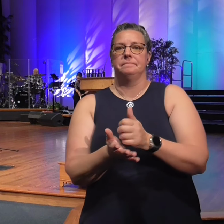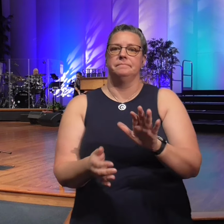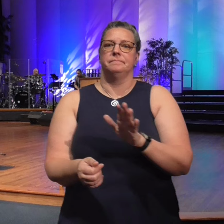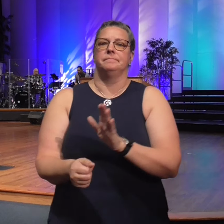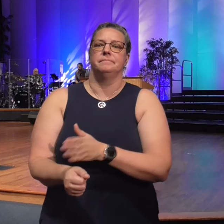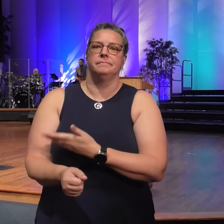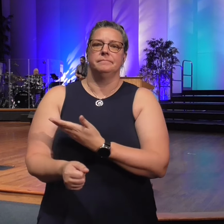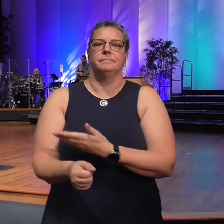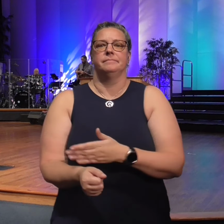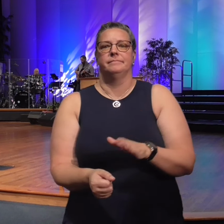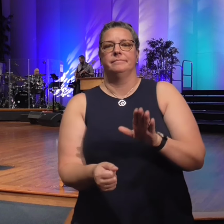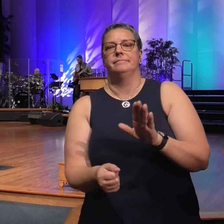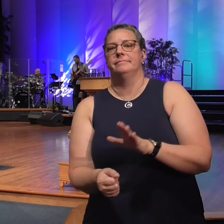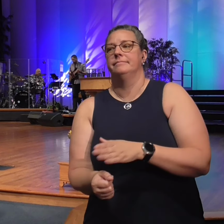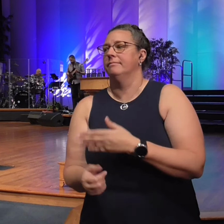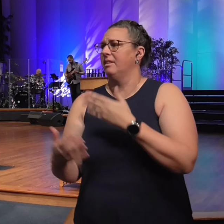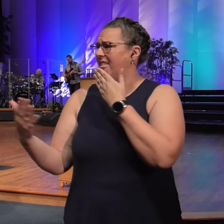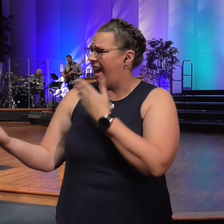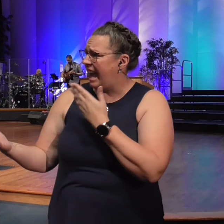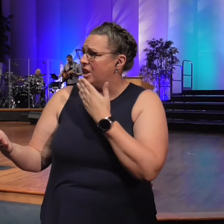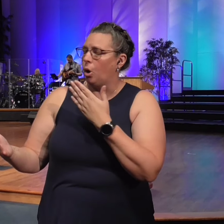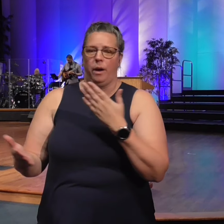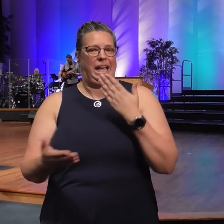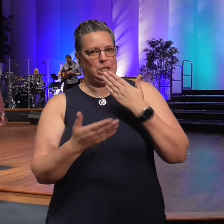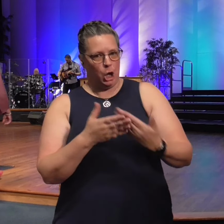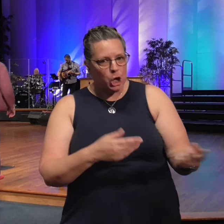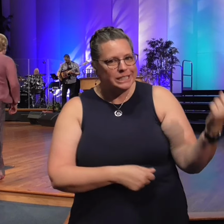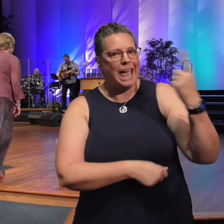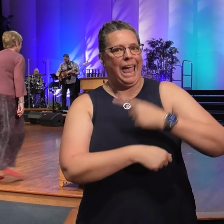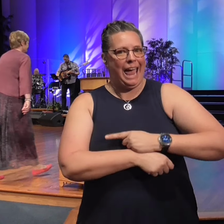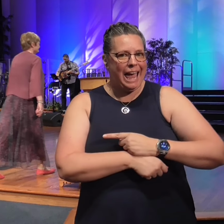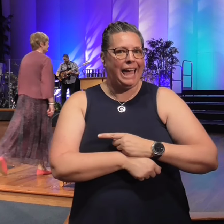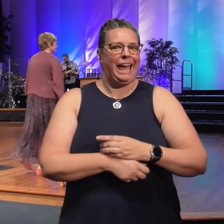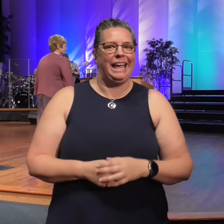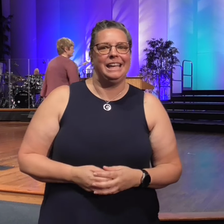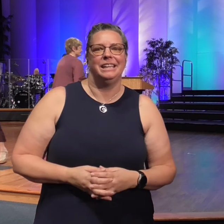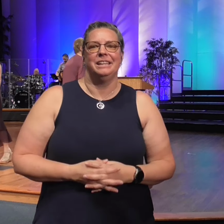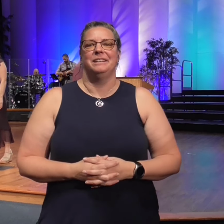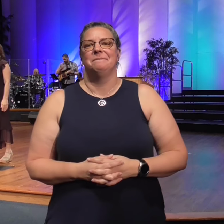Thanks, Reverend Jackie. A good day, a very good day.